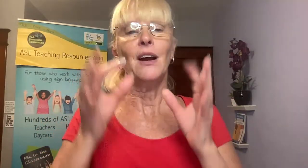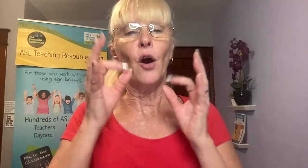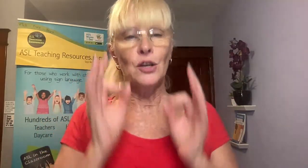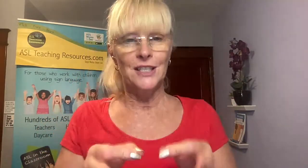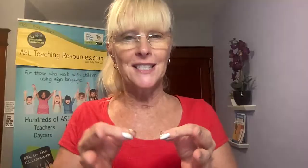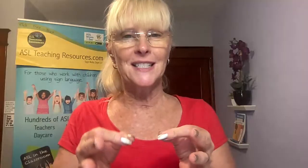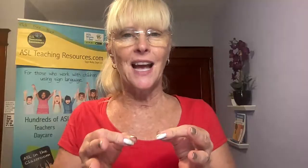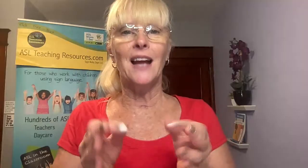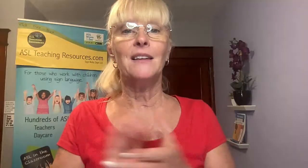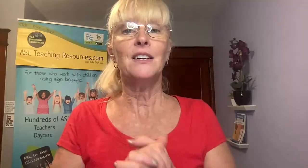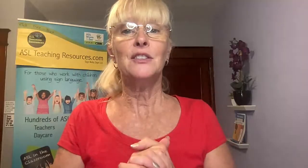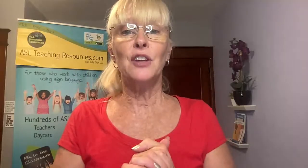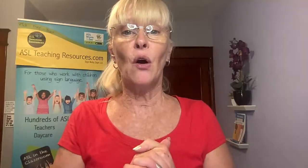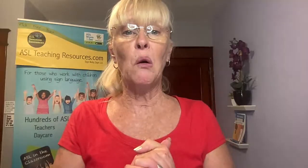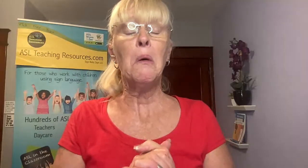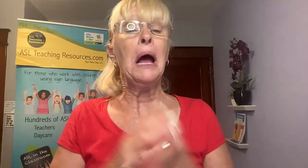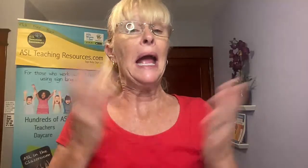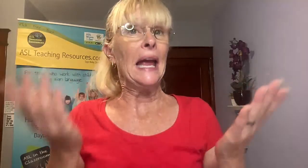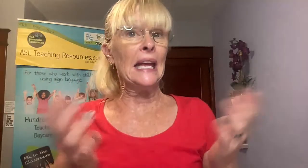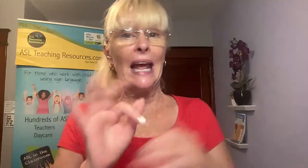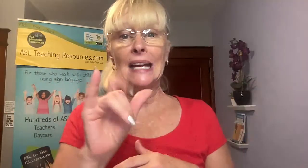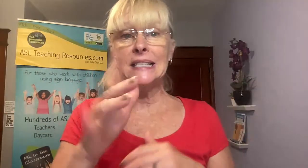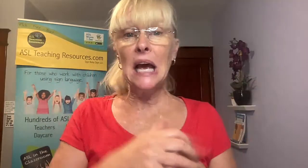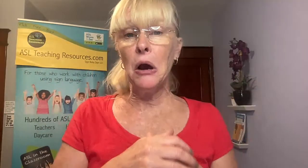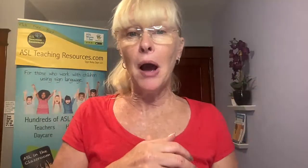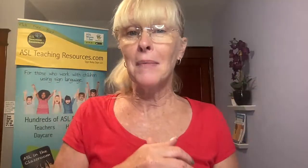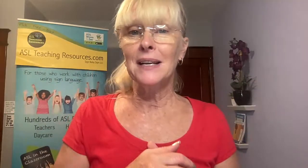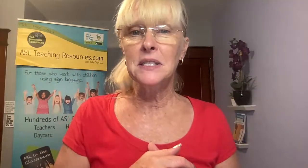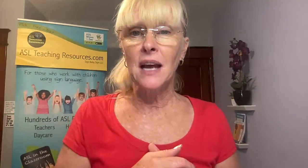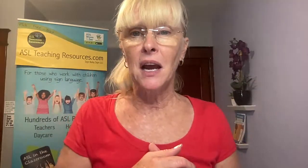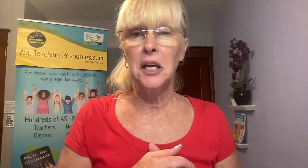or just decide. So in ASL, I might sign.